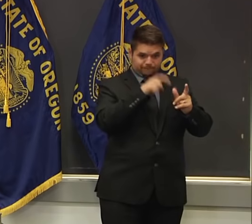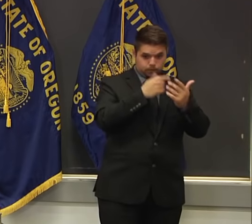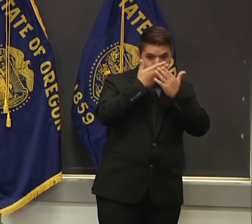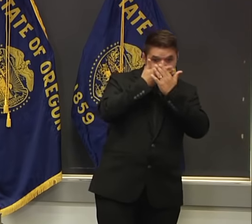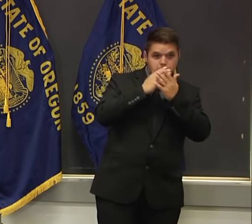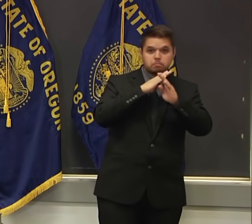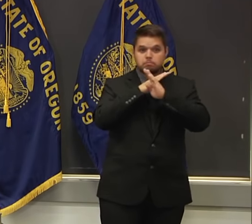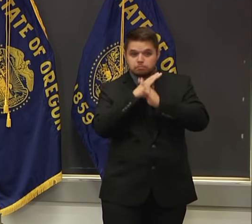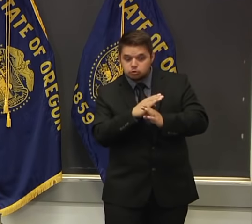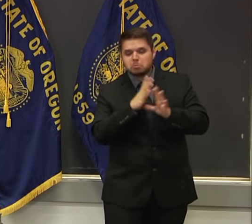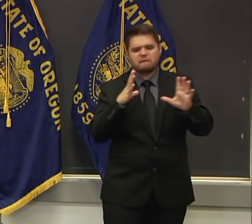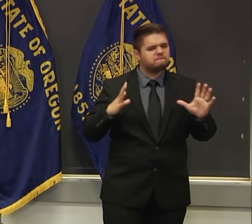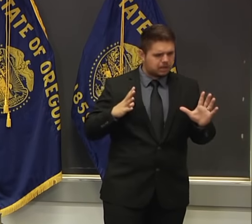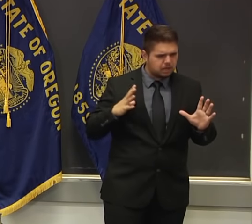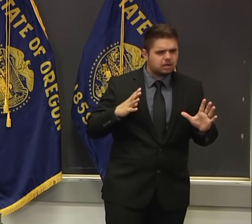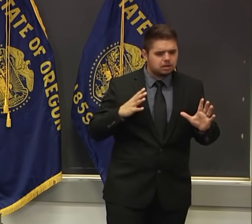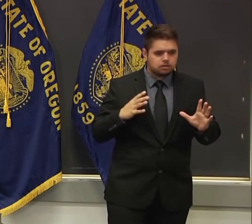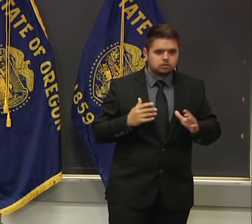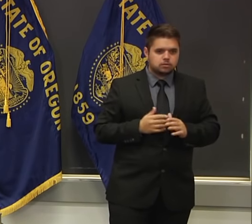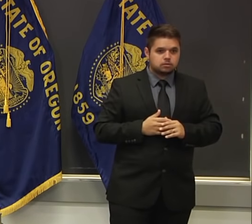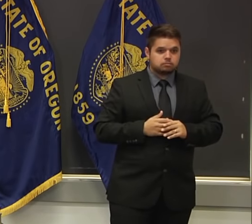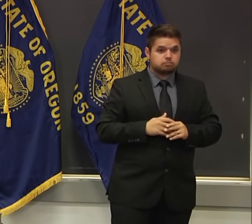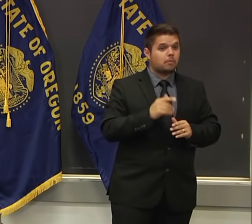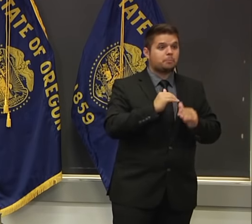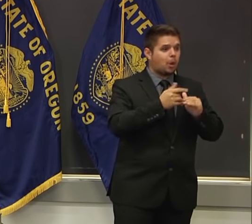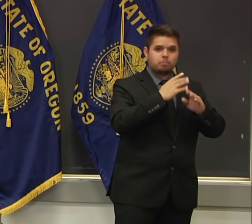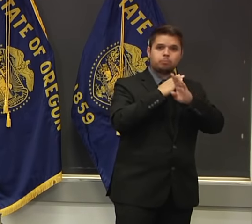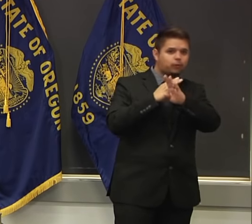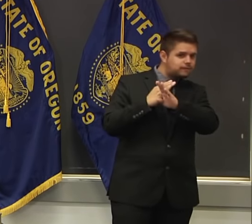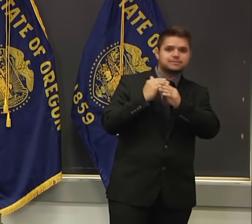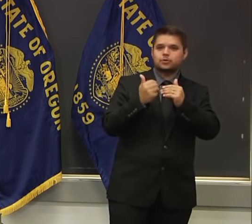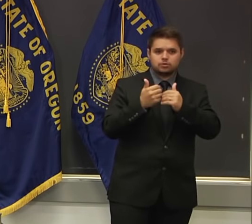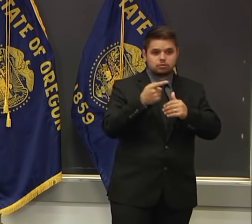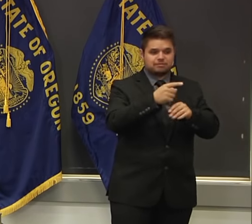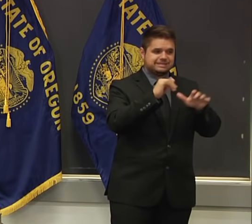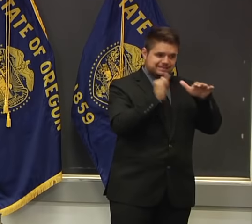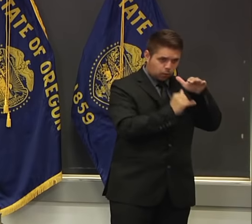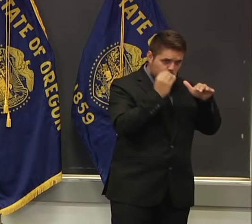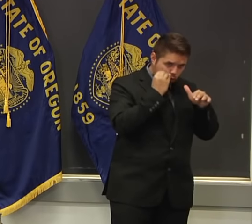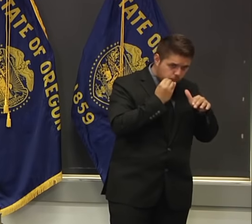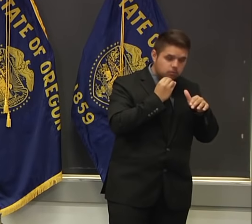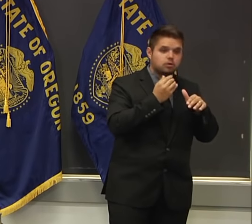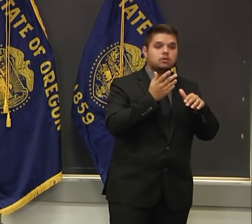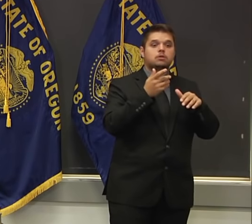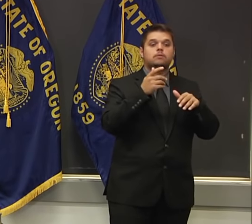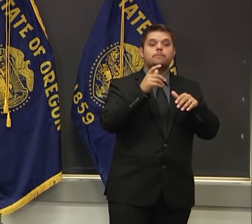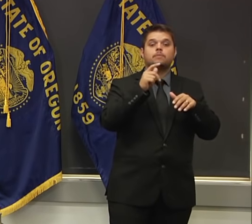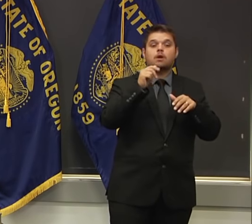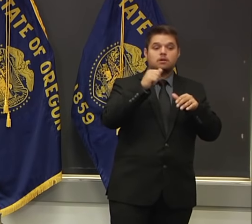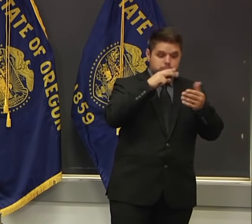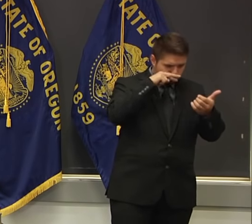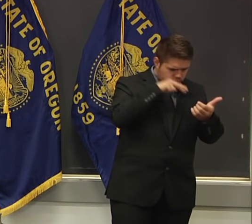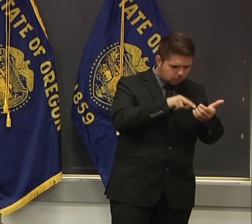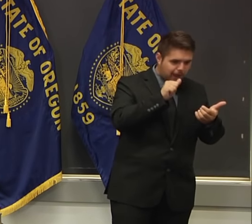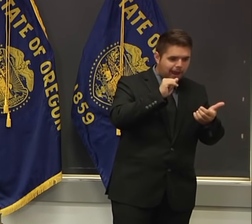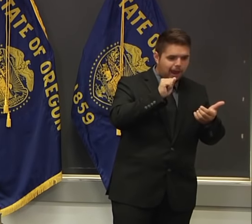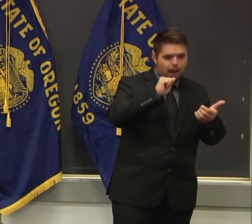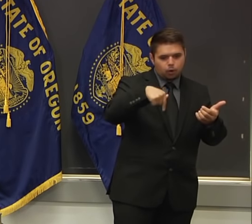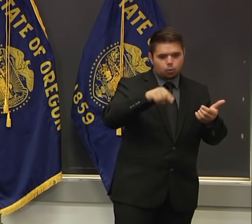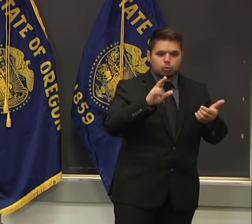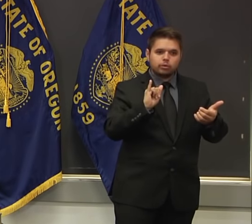can, and taking those indoor air quality measures that we have recommendations about is what you really need